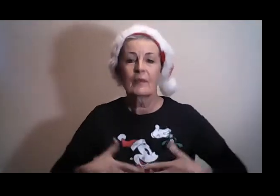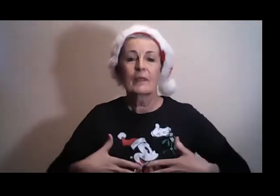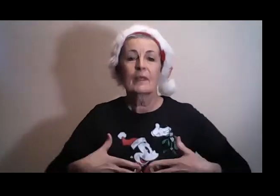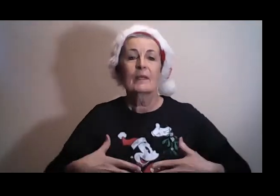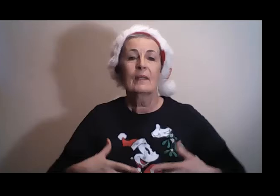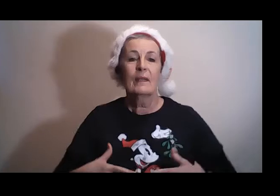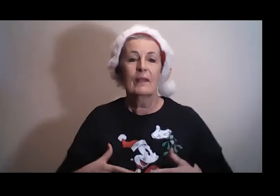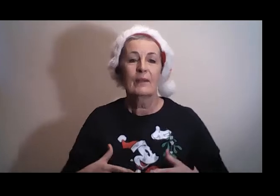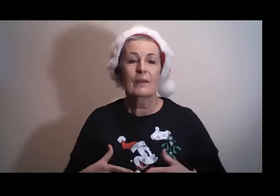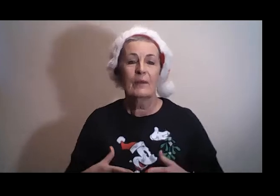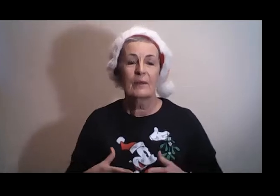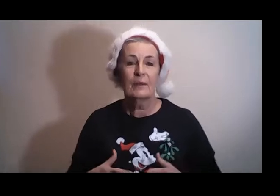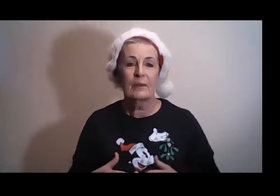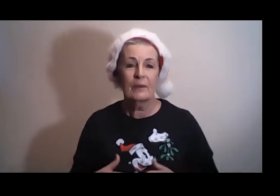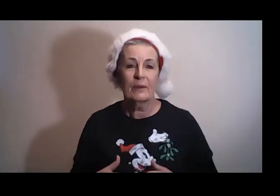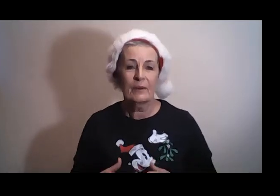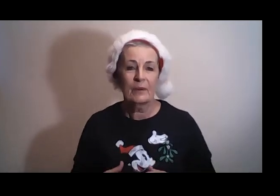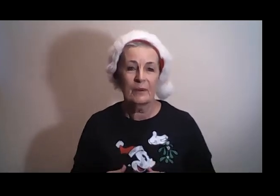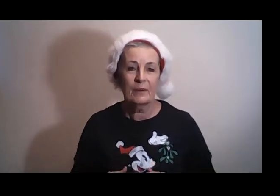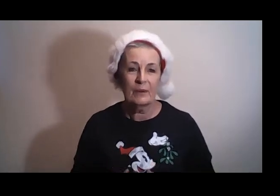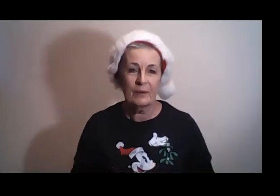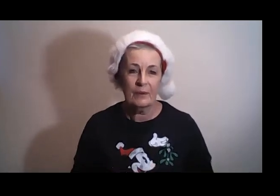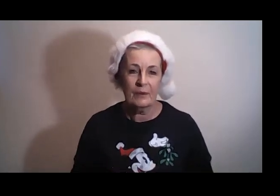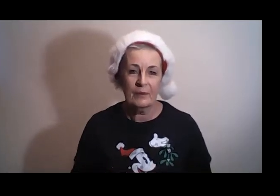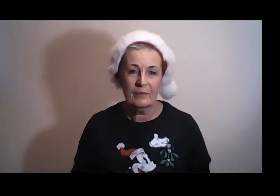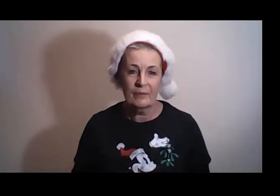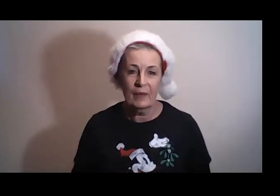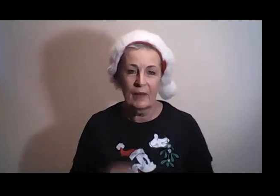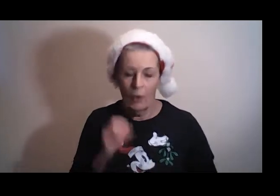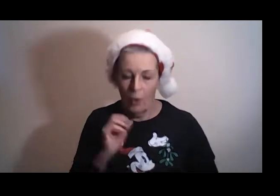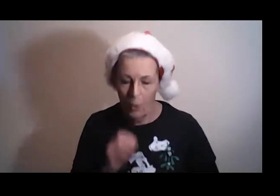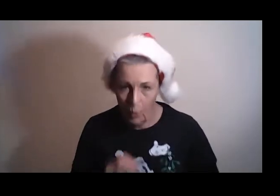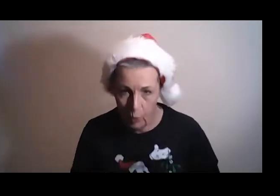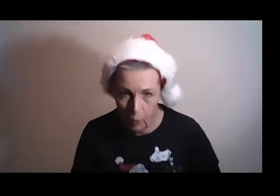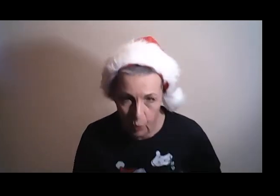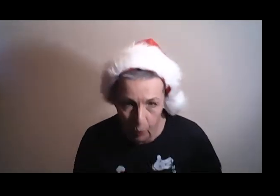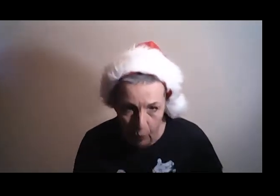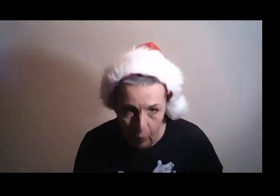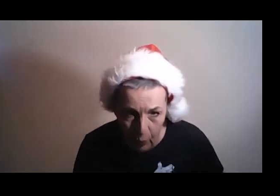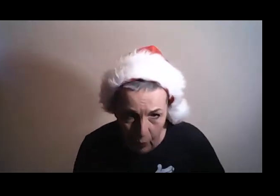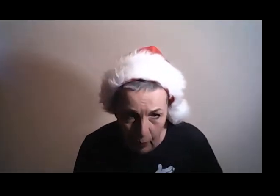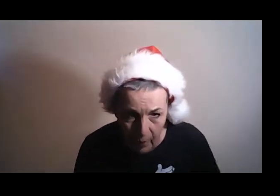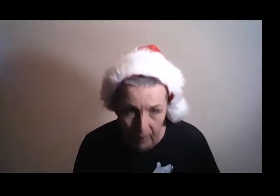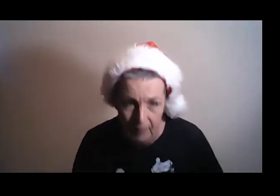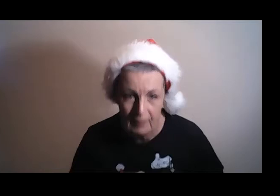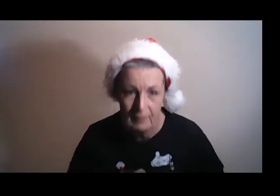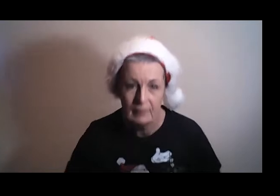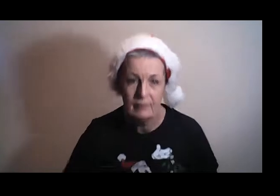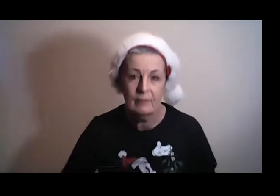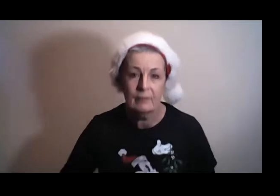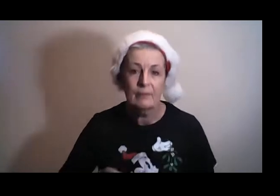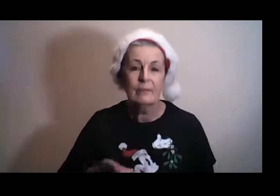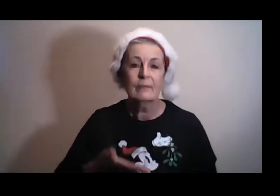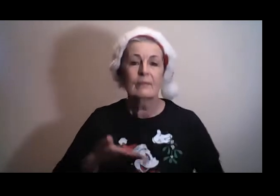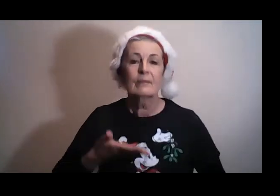And my breath comes in naturally as I go up. And then I exhale as I go down. That seems to be a natural way of